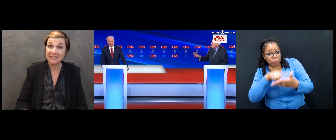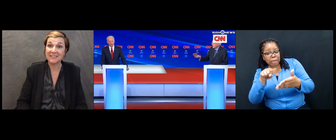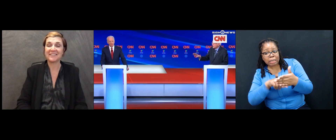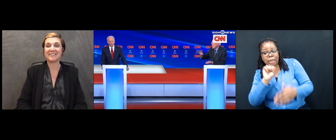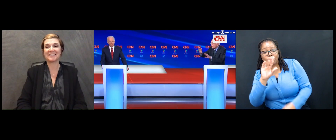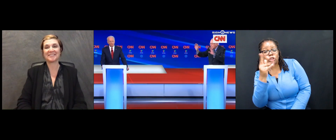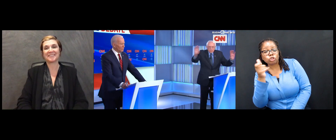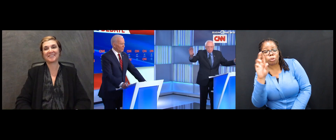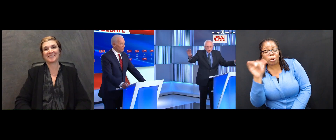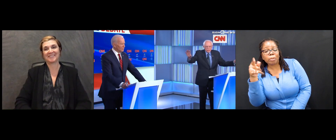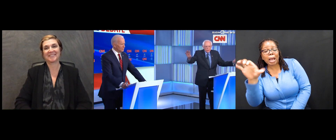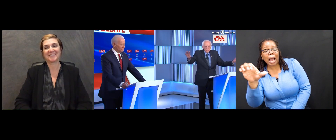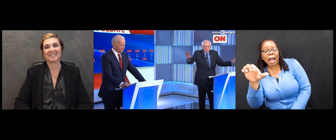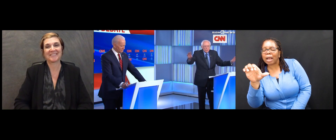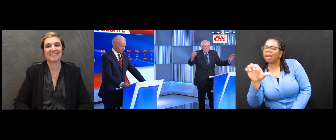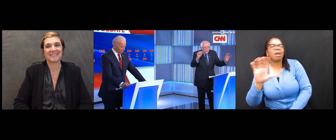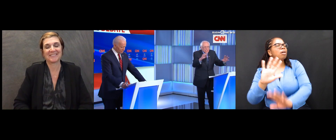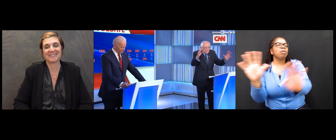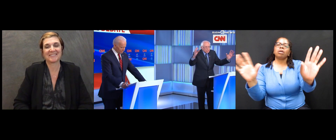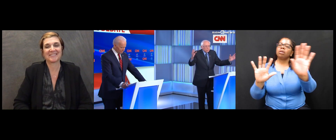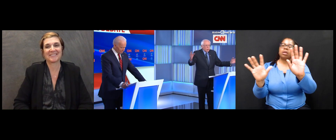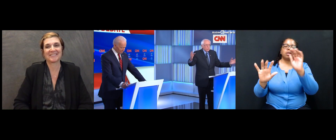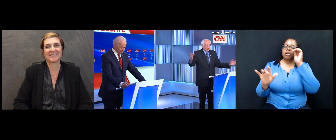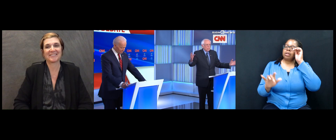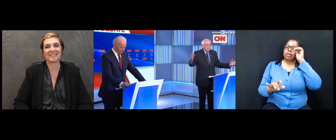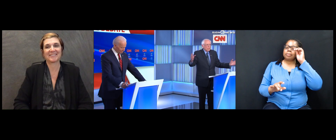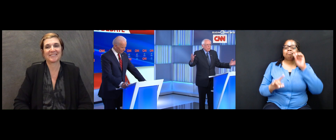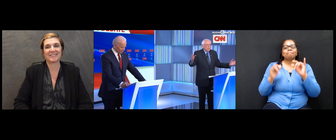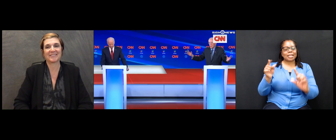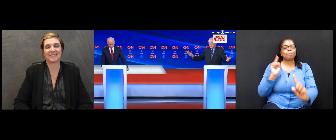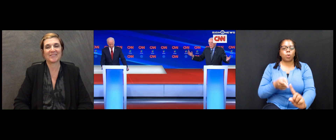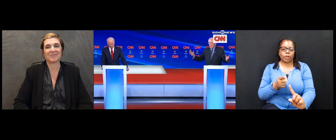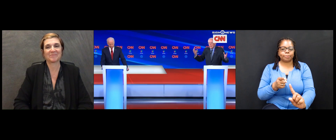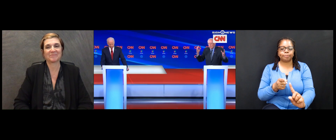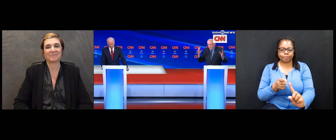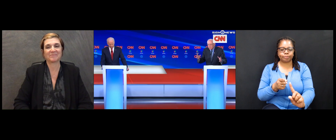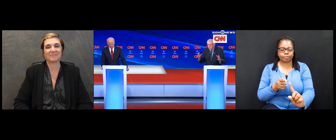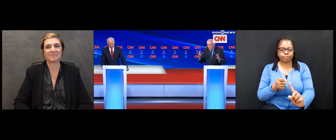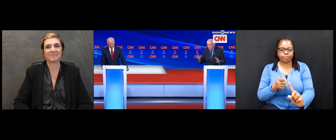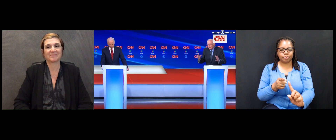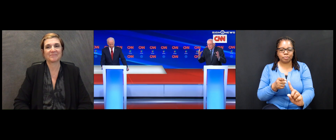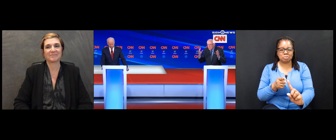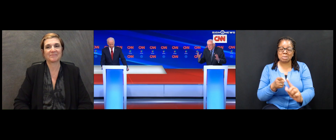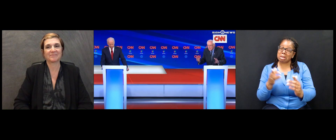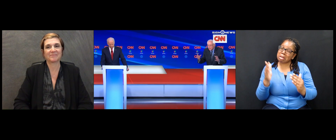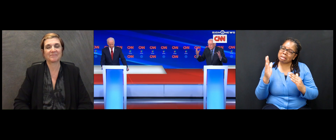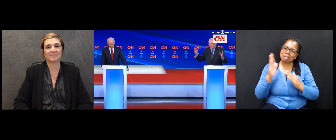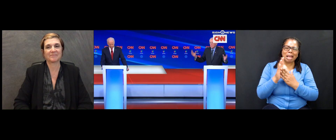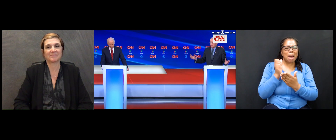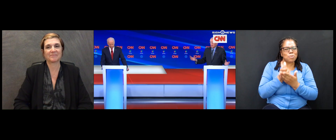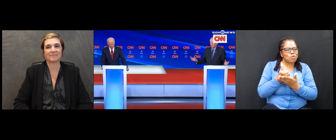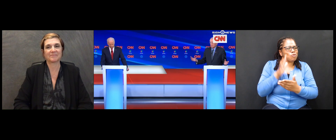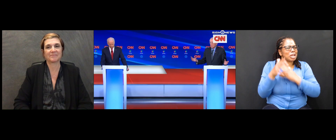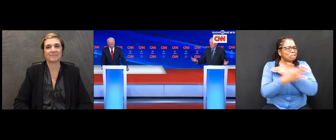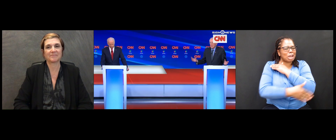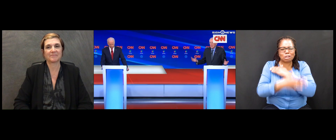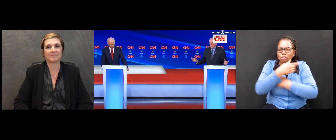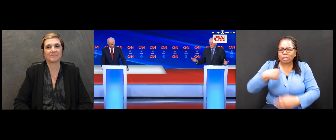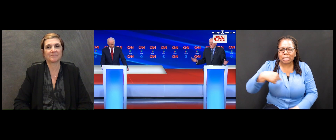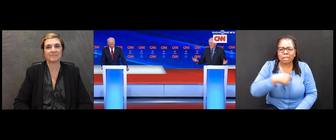It's running negative. But here's the point. This is the point. In the richest country in the history of the